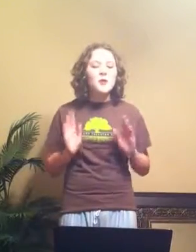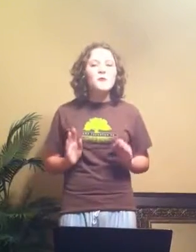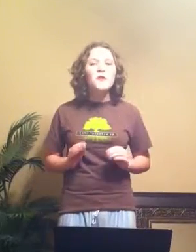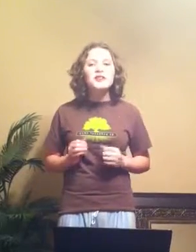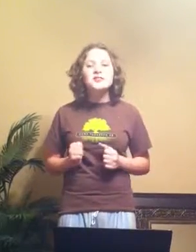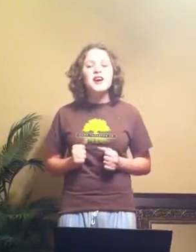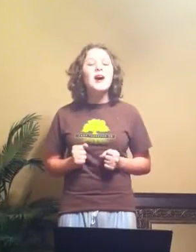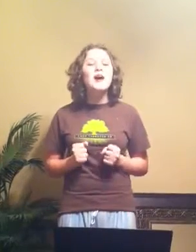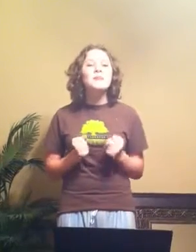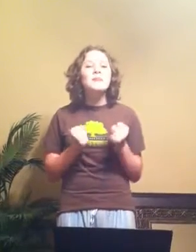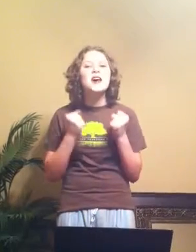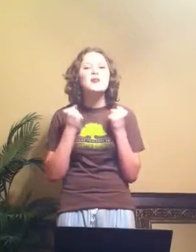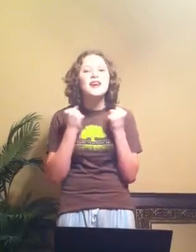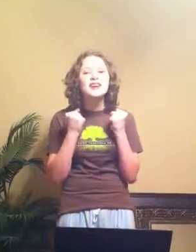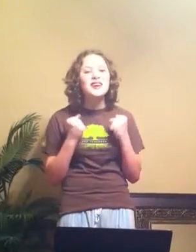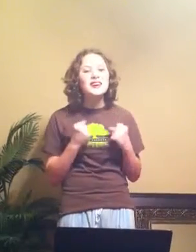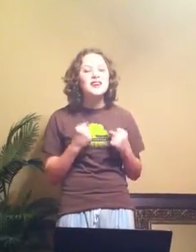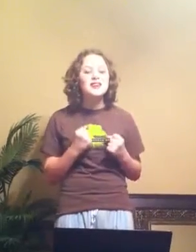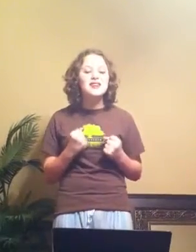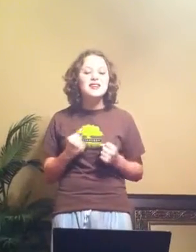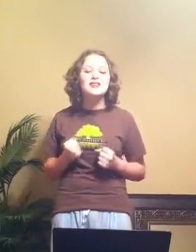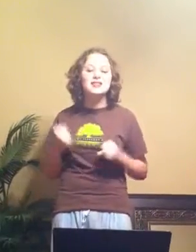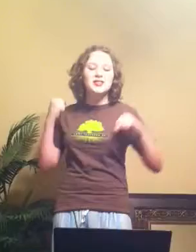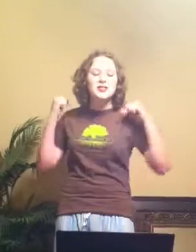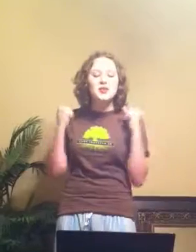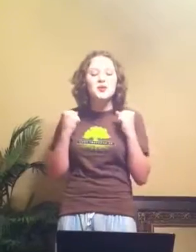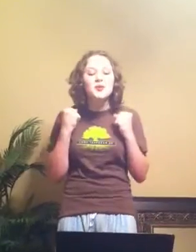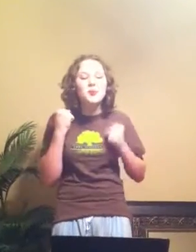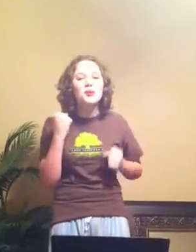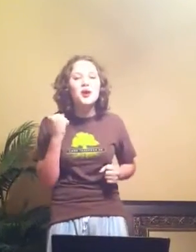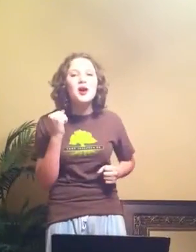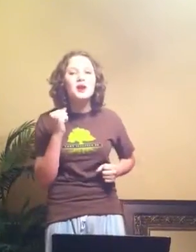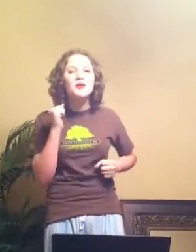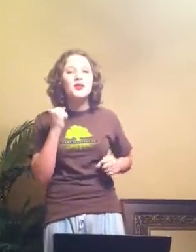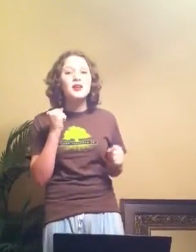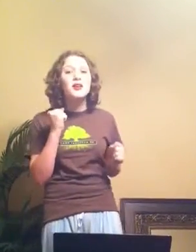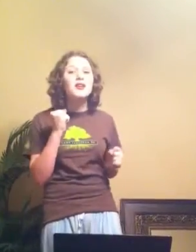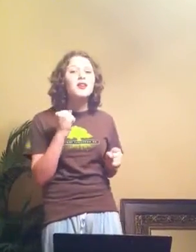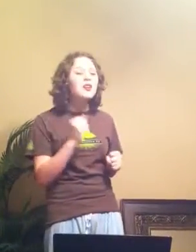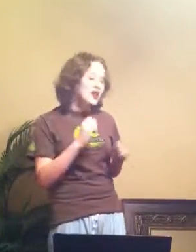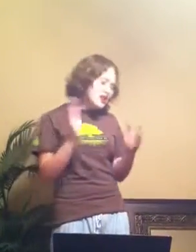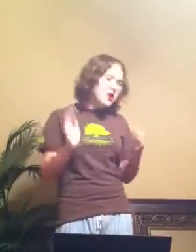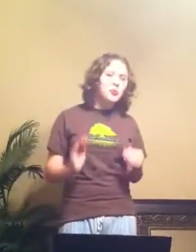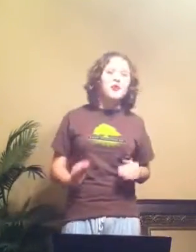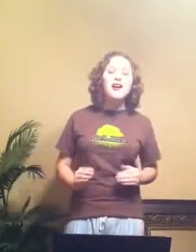the first time that we kissed, 'cause you broke all your